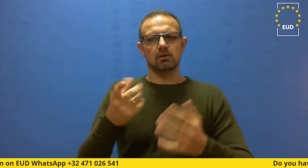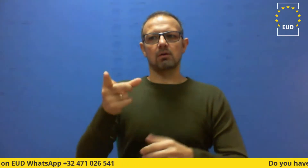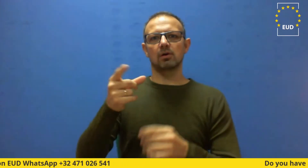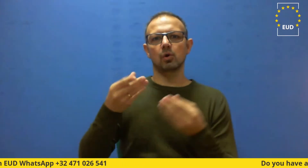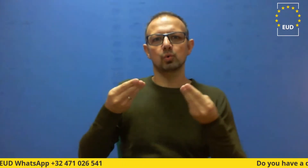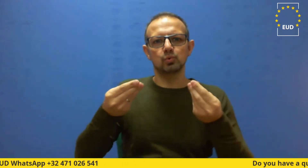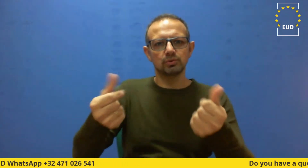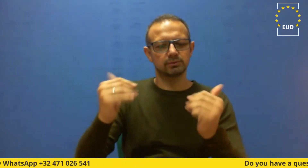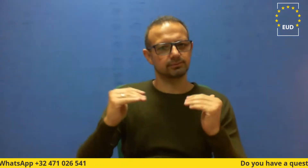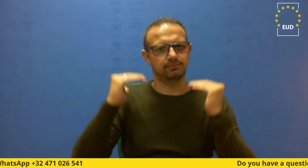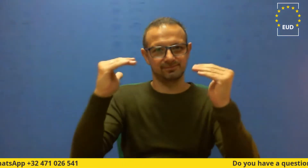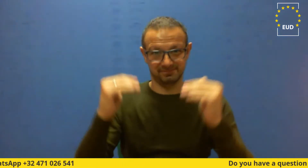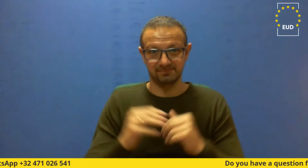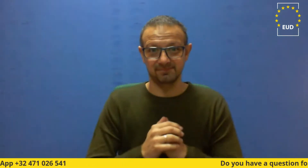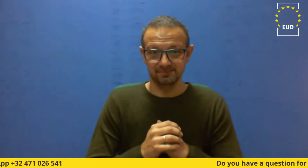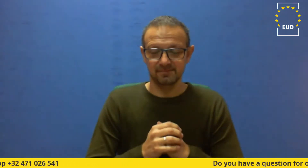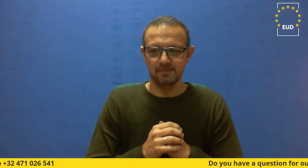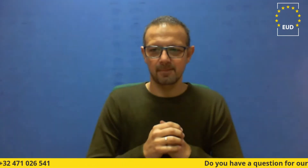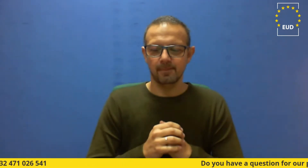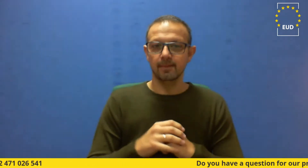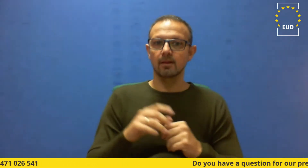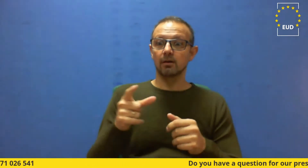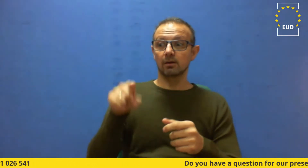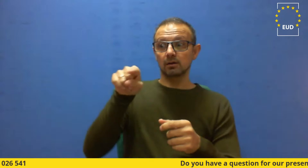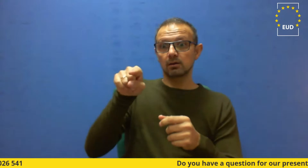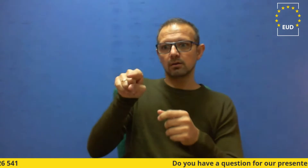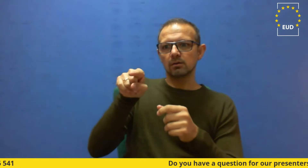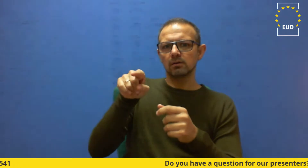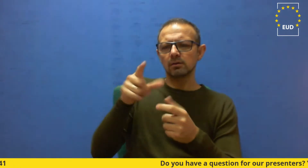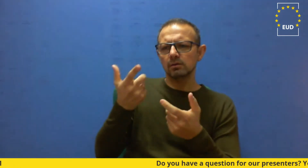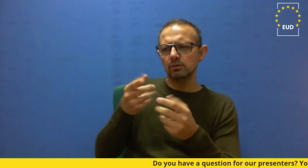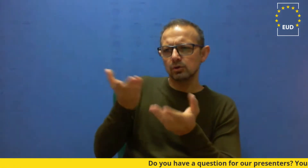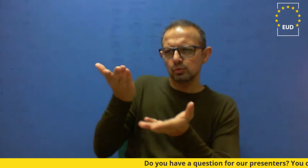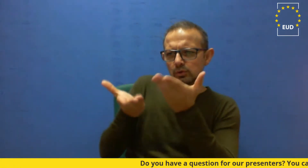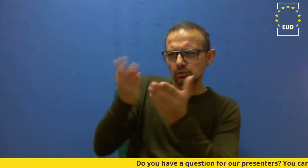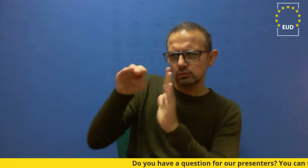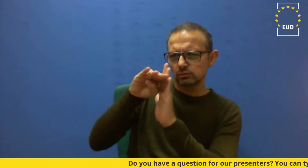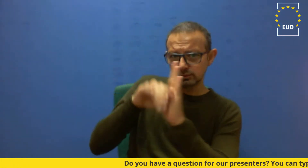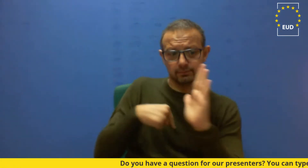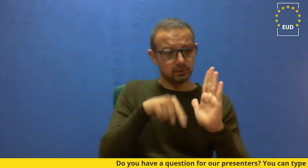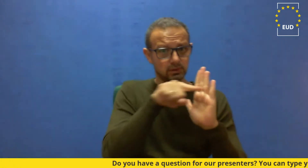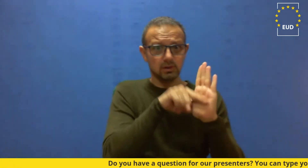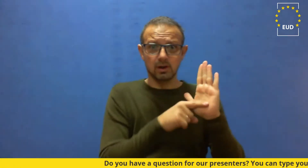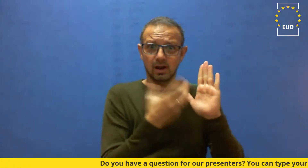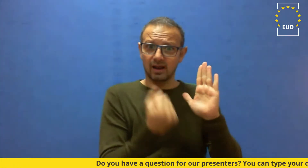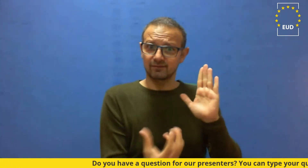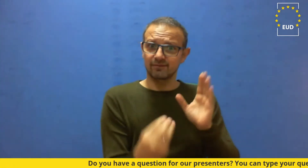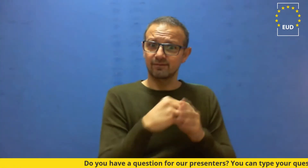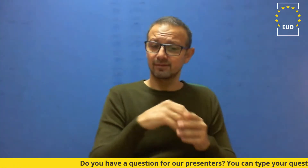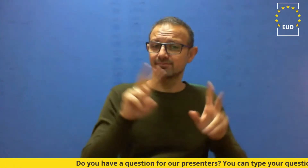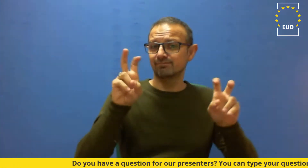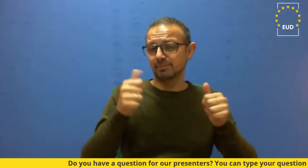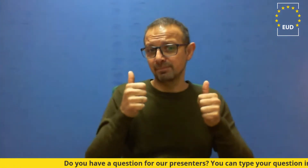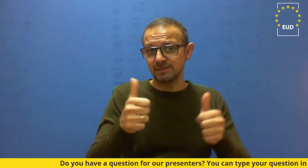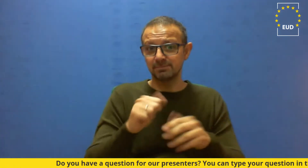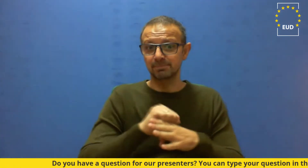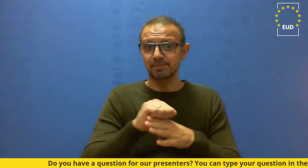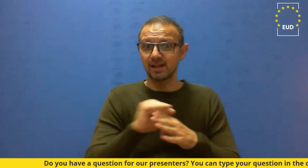talks on television or in a broadcast situation is very different. And so we need to make sure that there's an